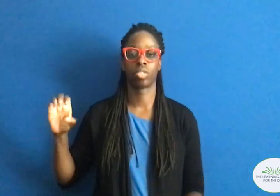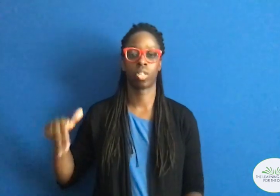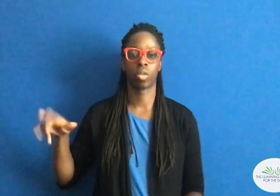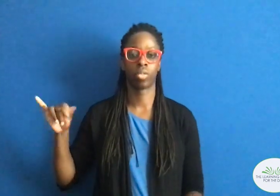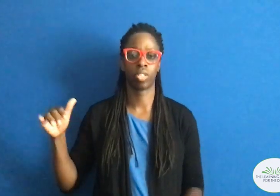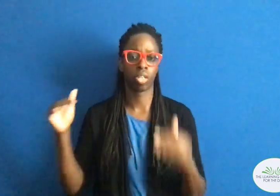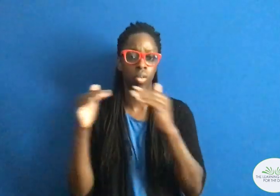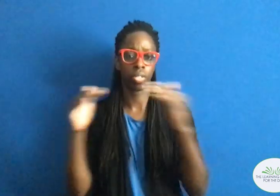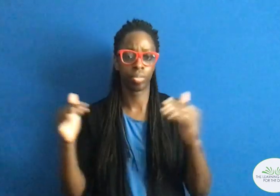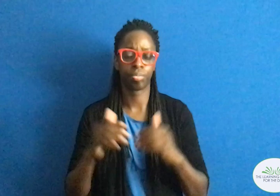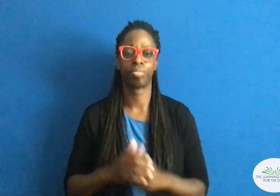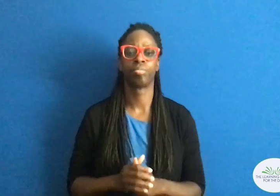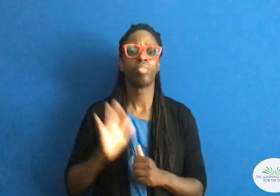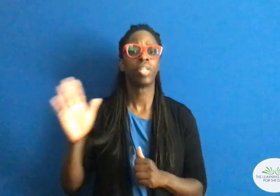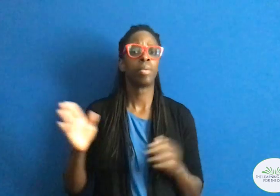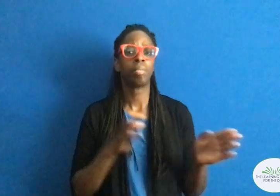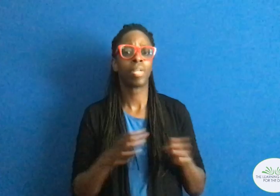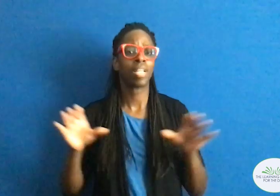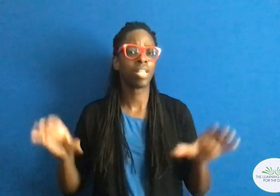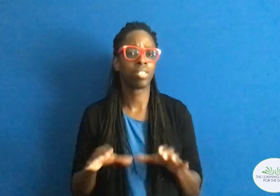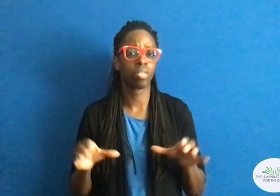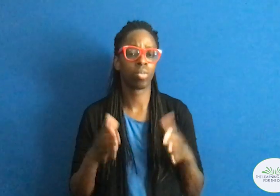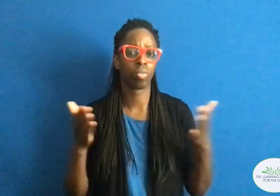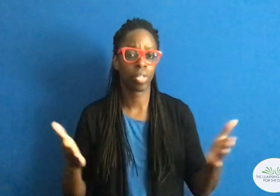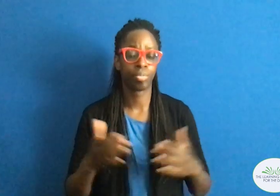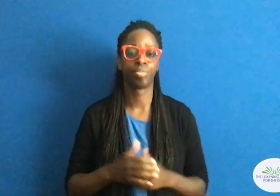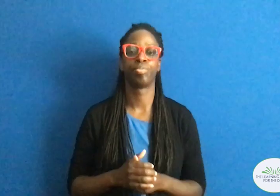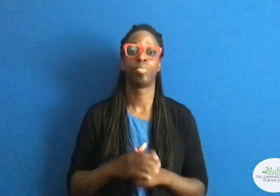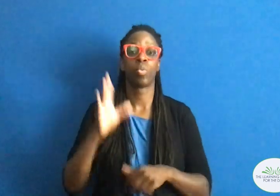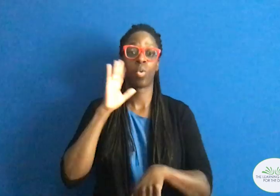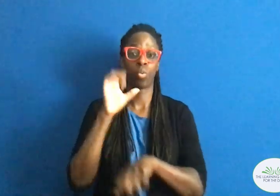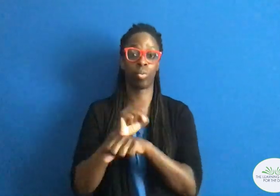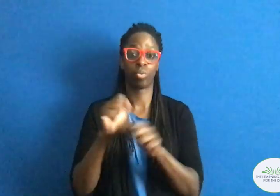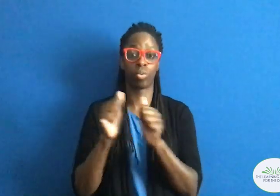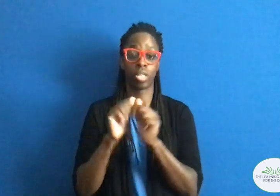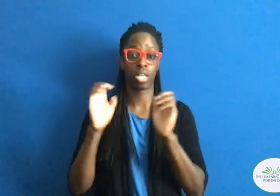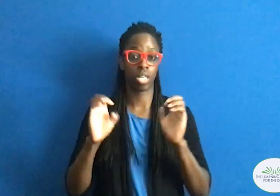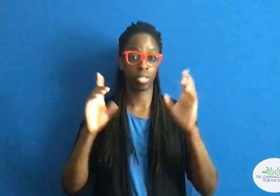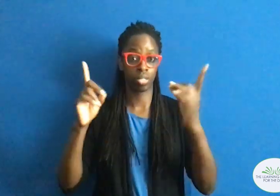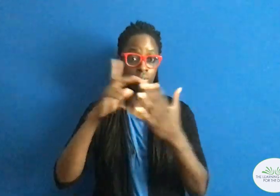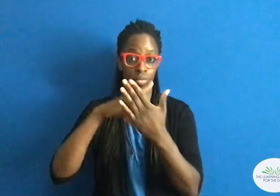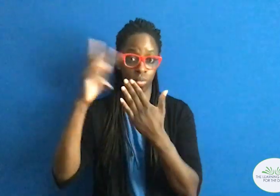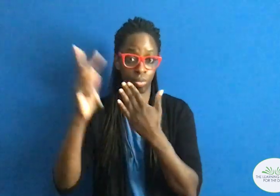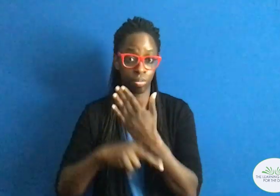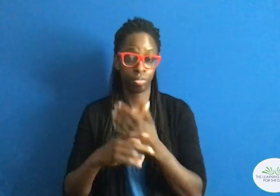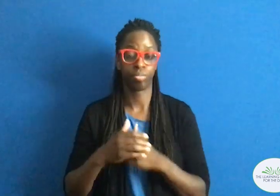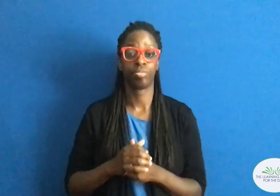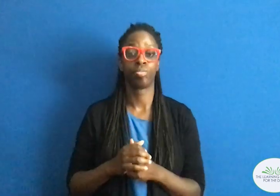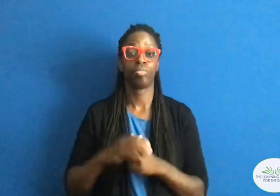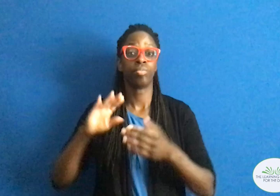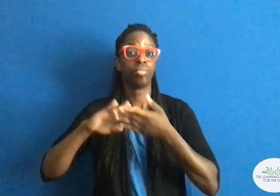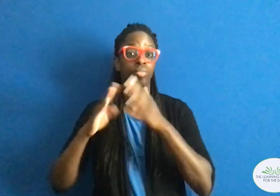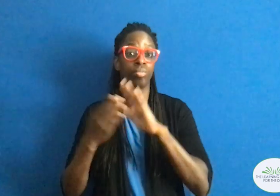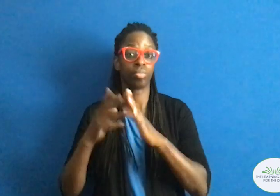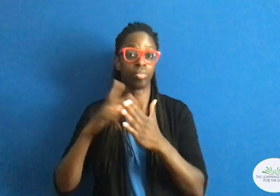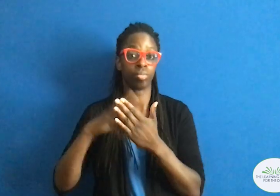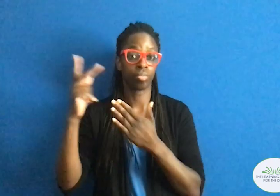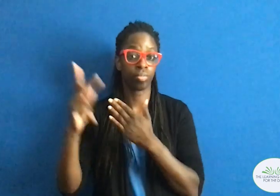inclusion. We will be working with educational programs, community programs, audiology,